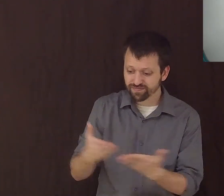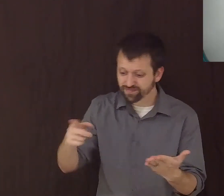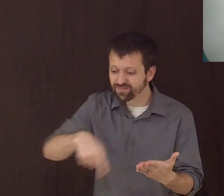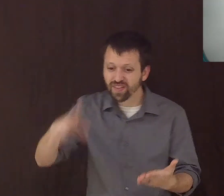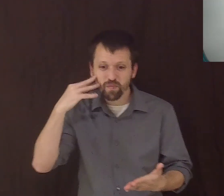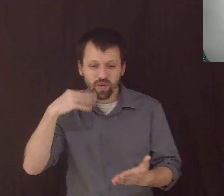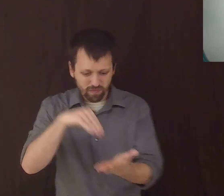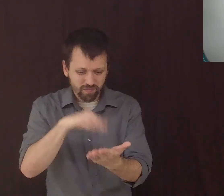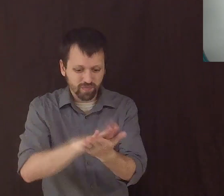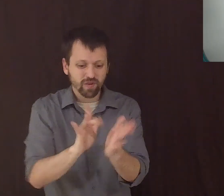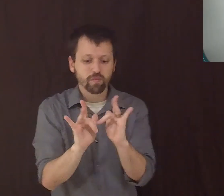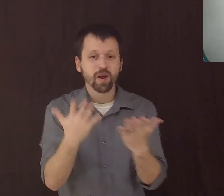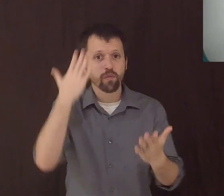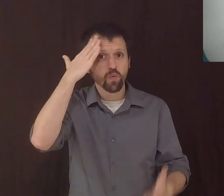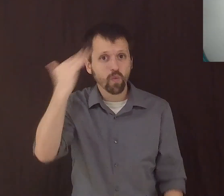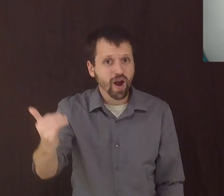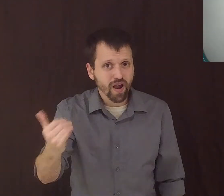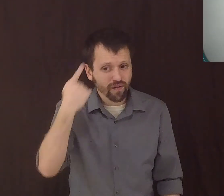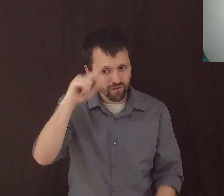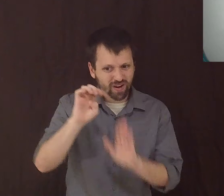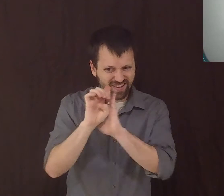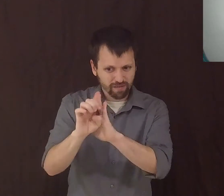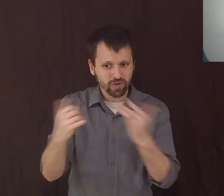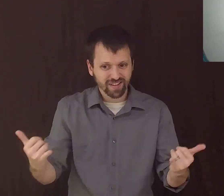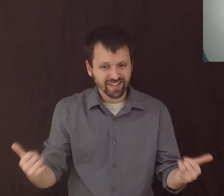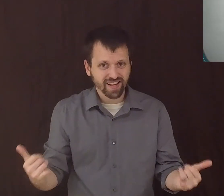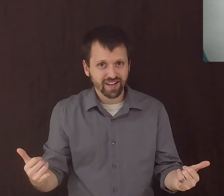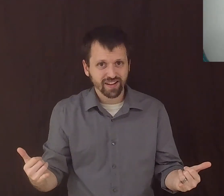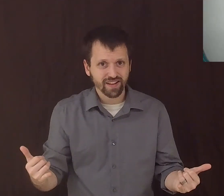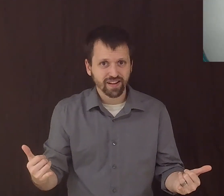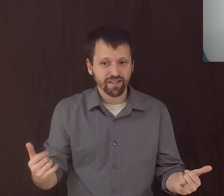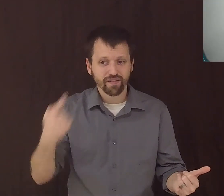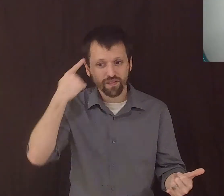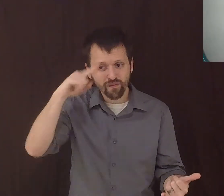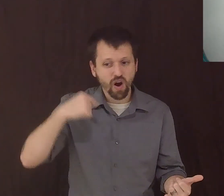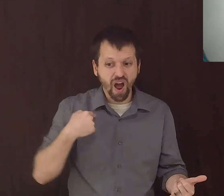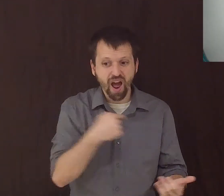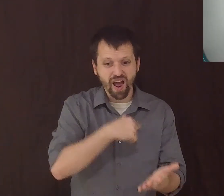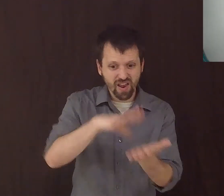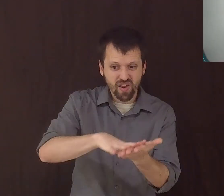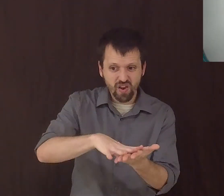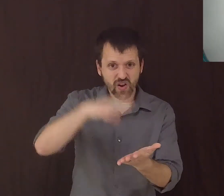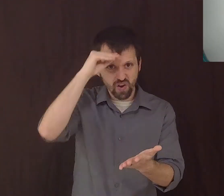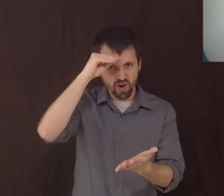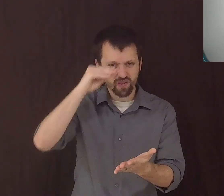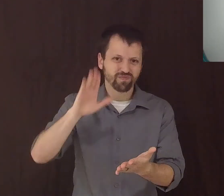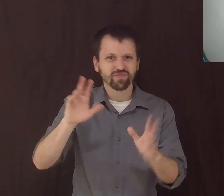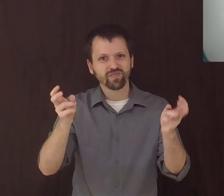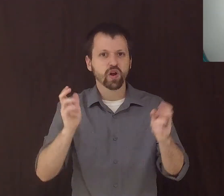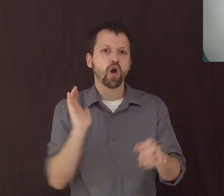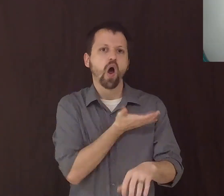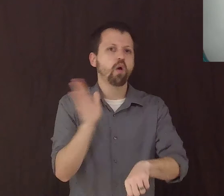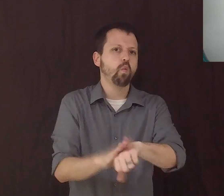documented here in the Word of God as examples for us today. They're written for our admonition. And that word just means our